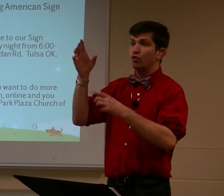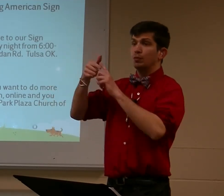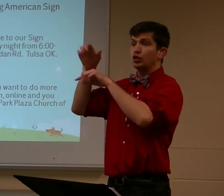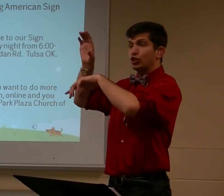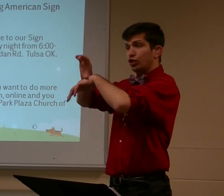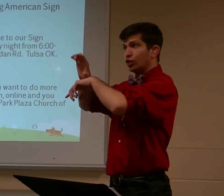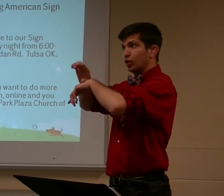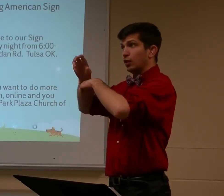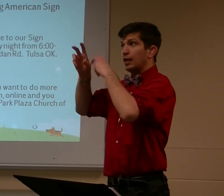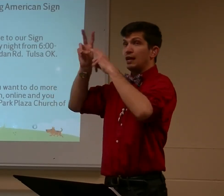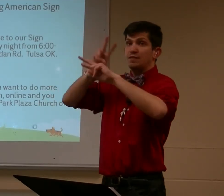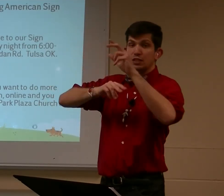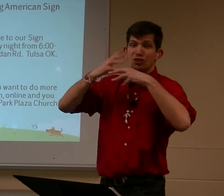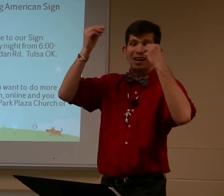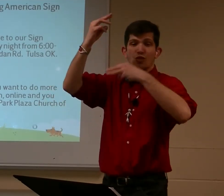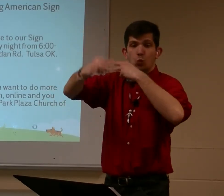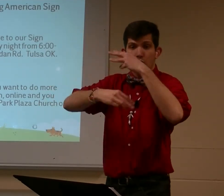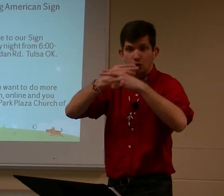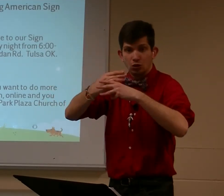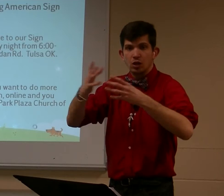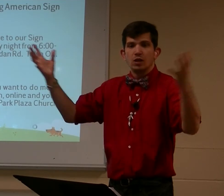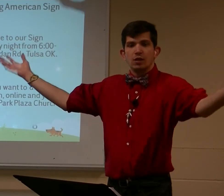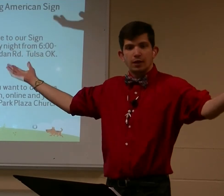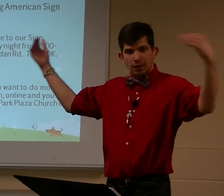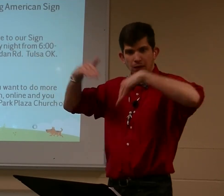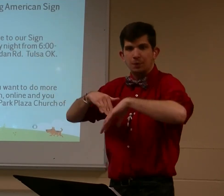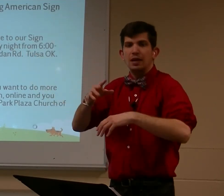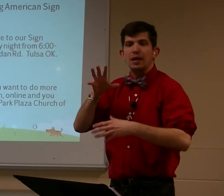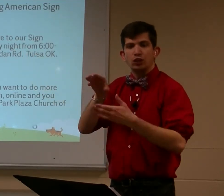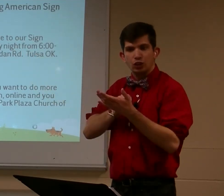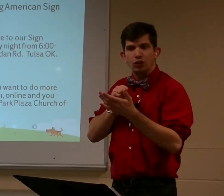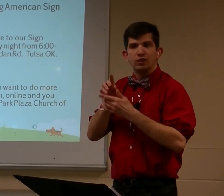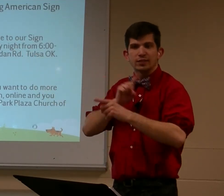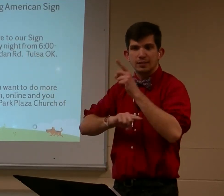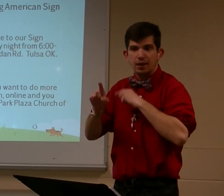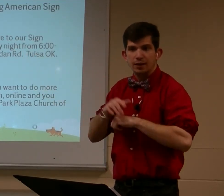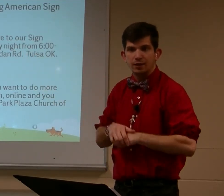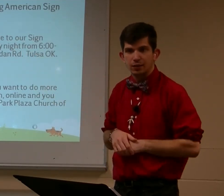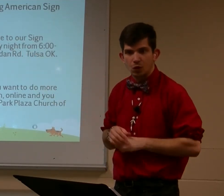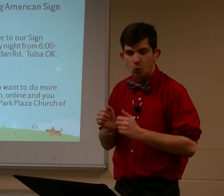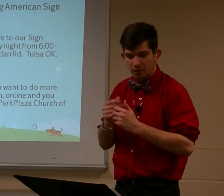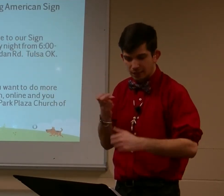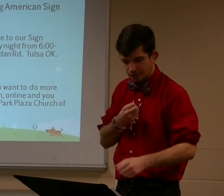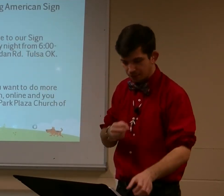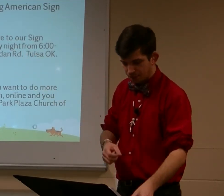the church and the visitors out in the world to come and learn to fly with us.